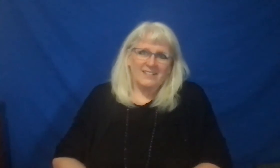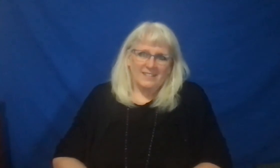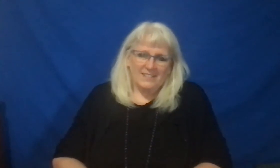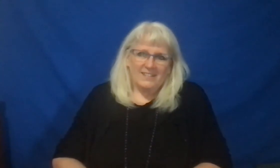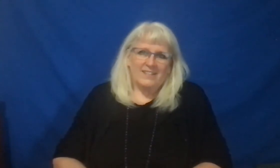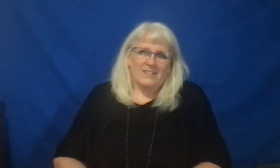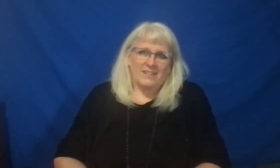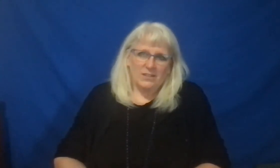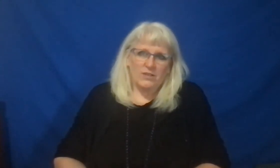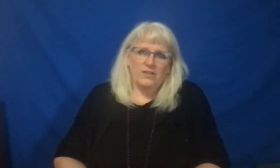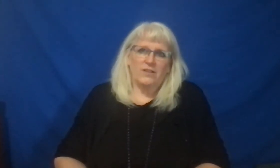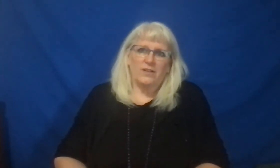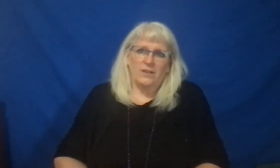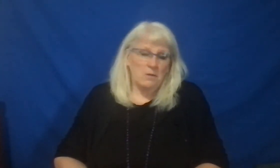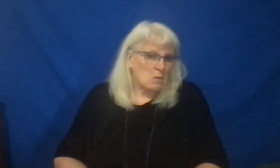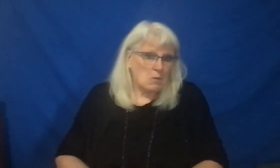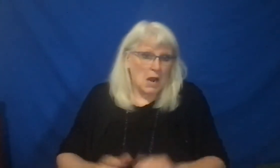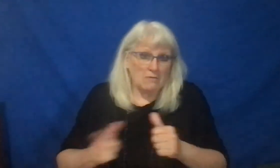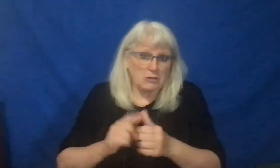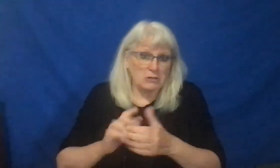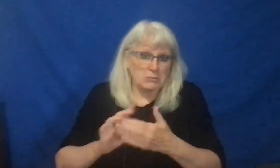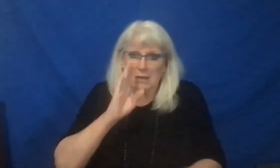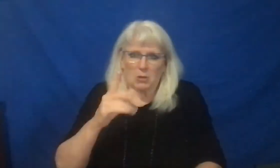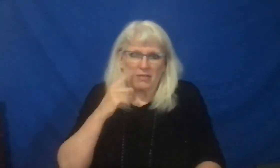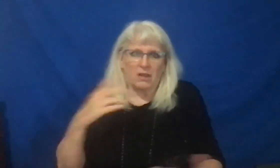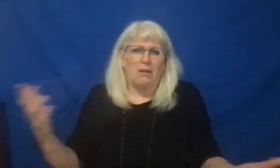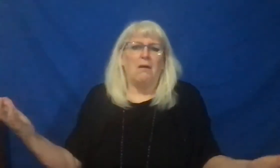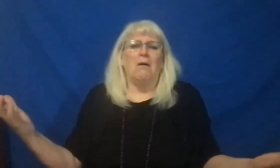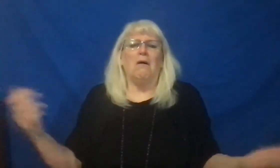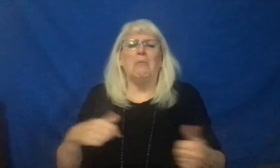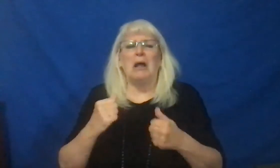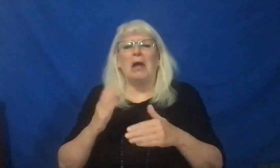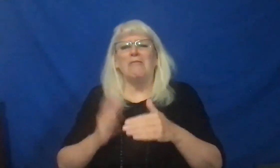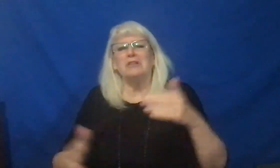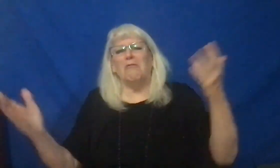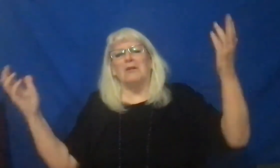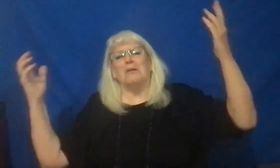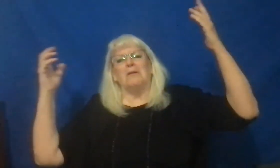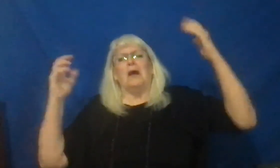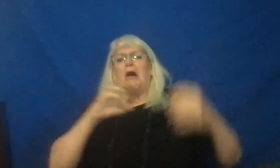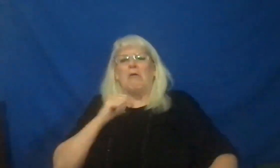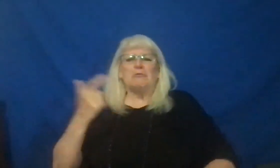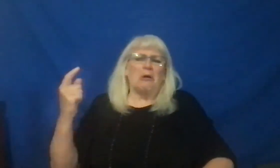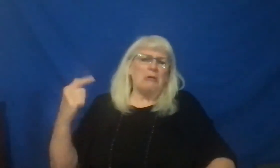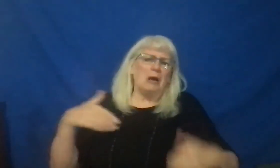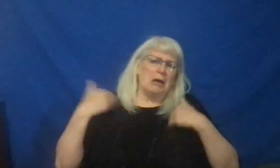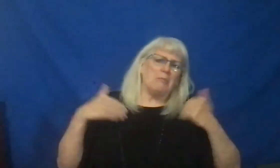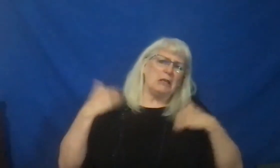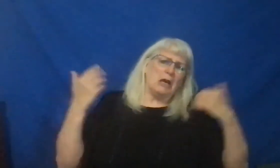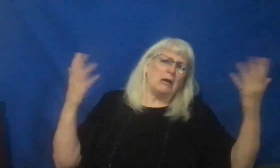When I got sober, I thought my life was over. I came into Alcoholics Anonymous and it was done. I was a goner. I was